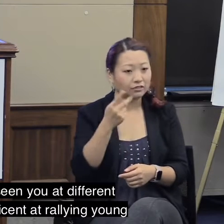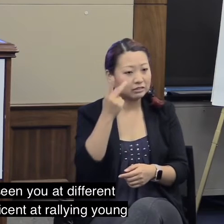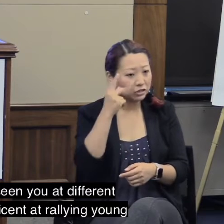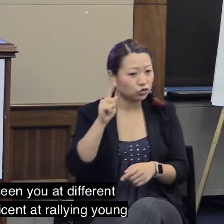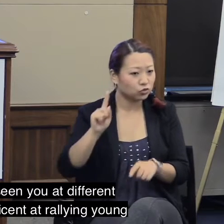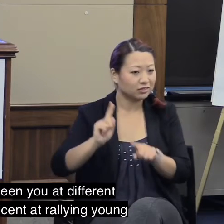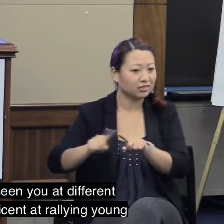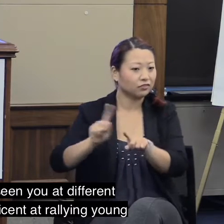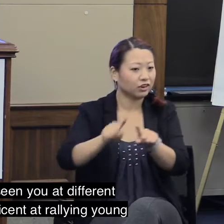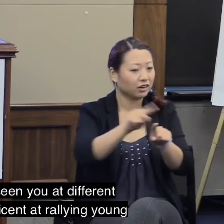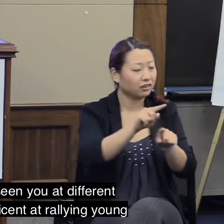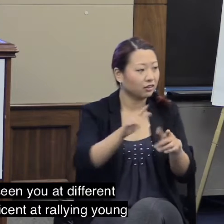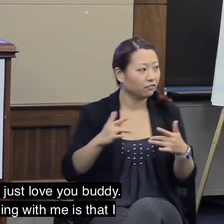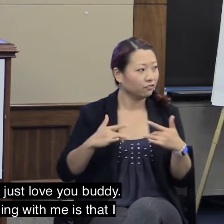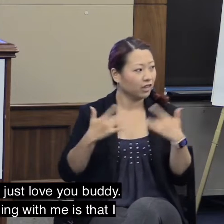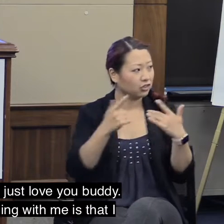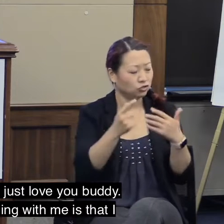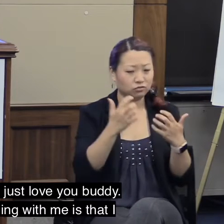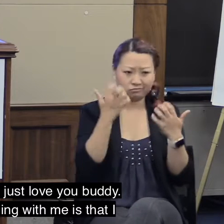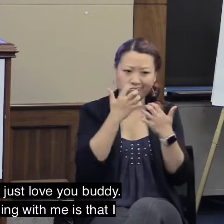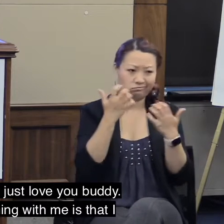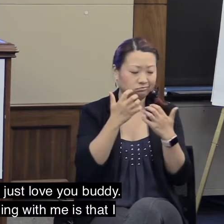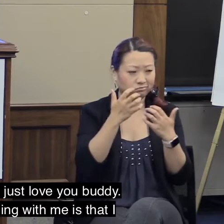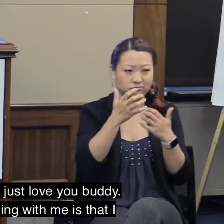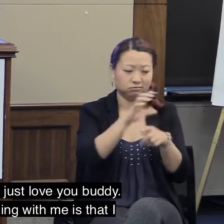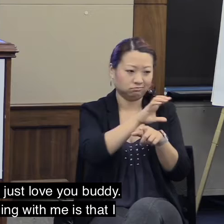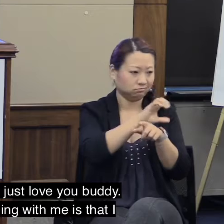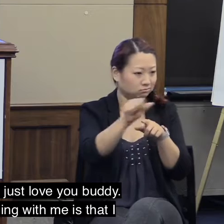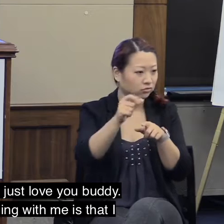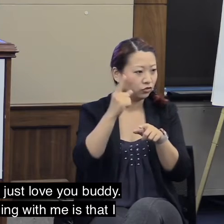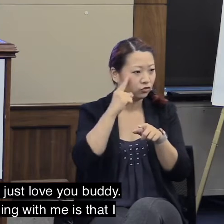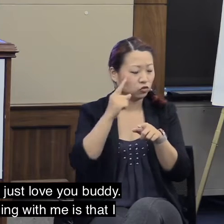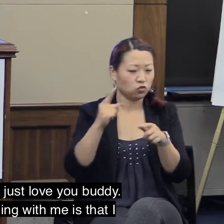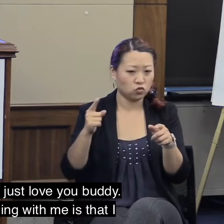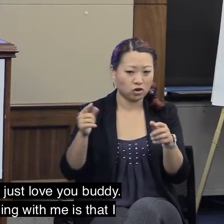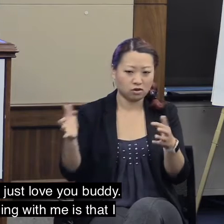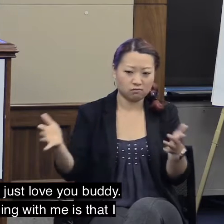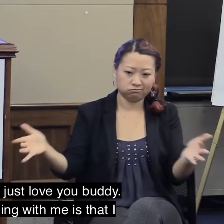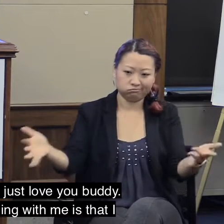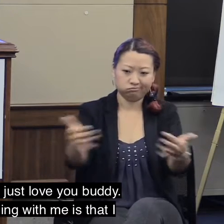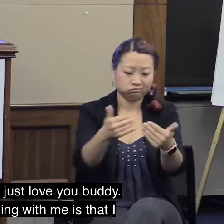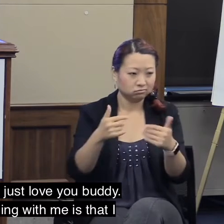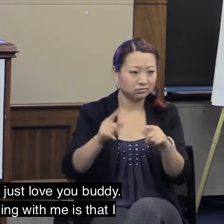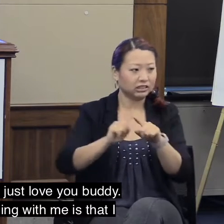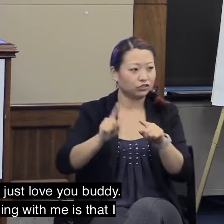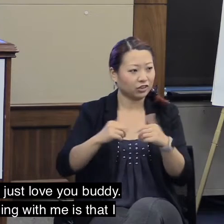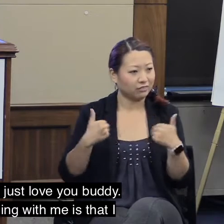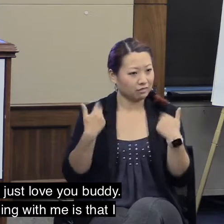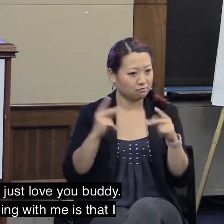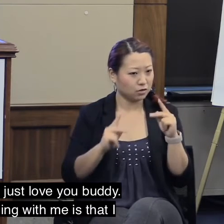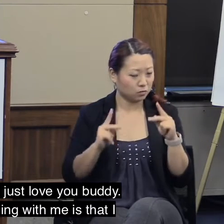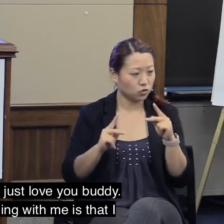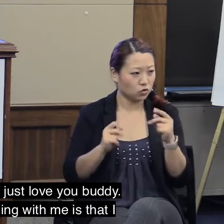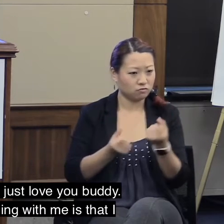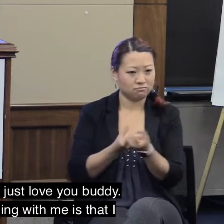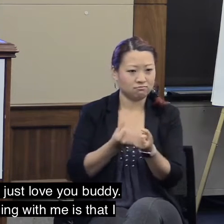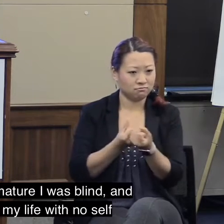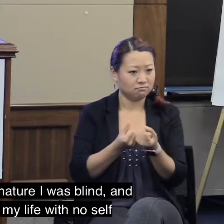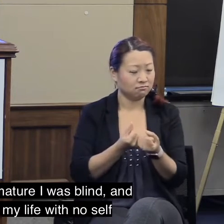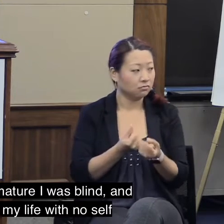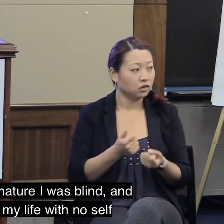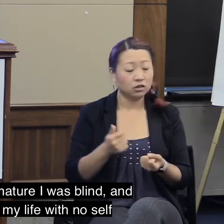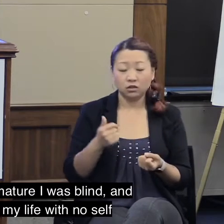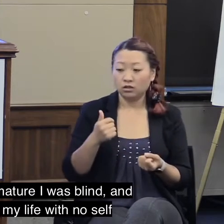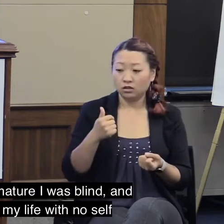and you're magnificent in rallying young people with disabilities. I just love you, buddy. What ended up happening with me was that I